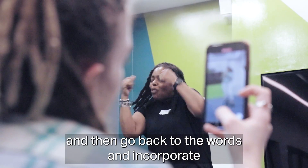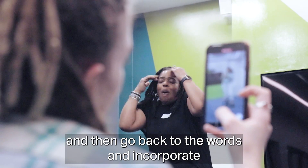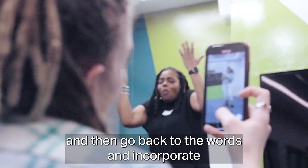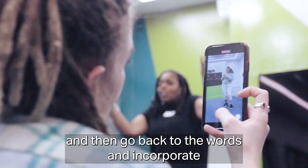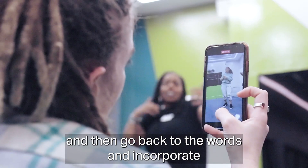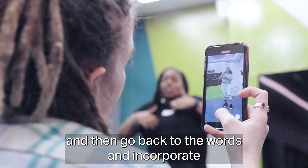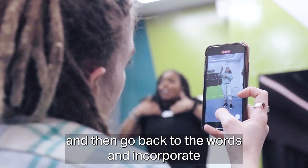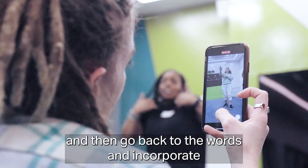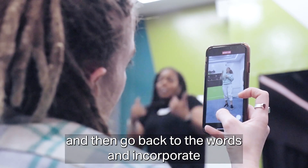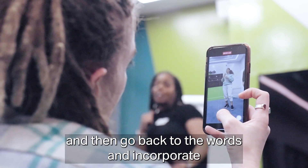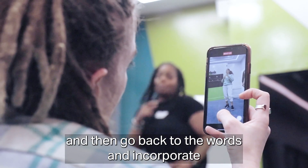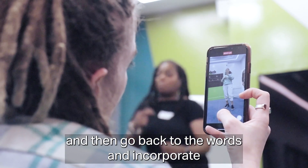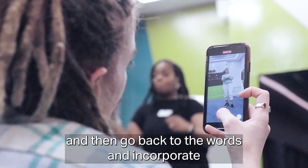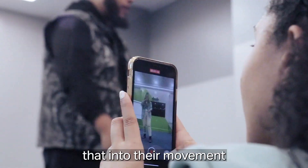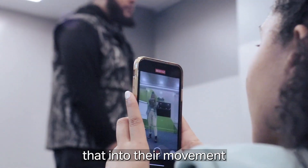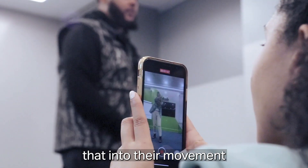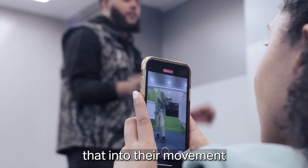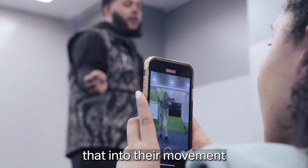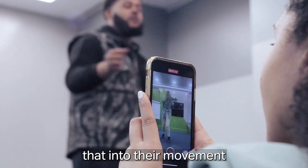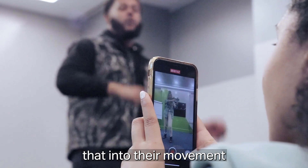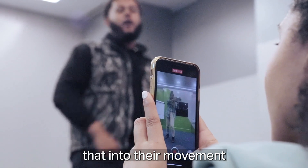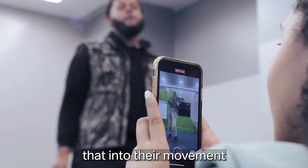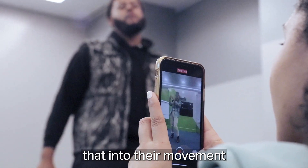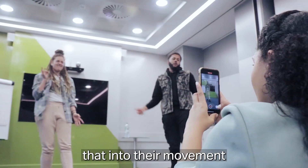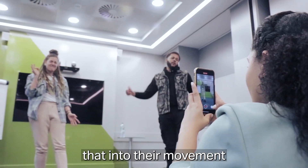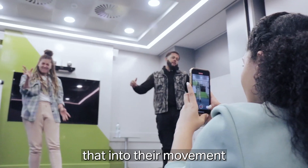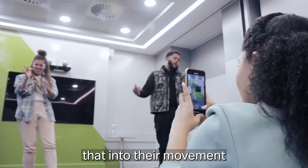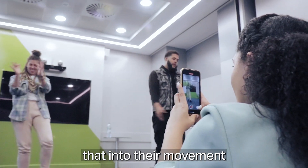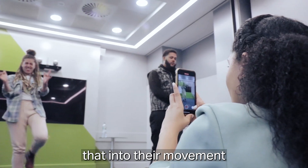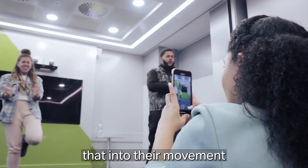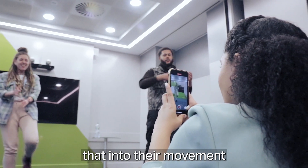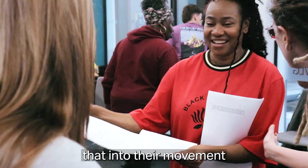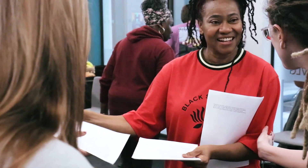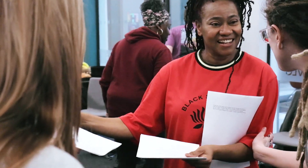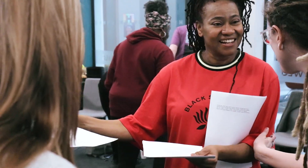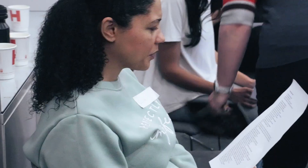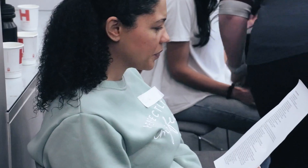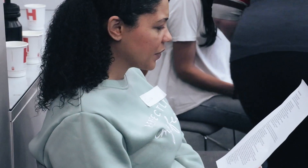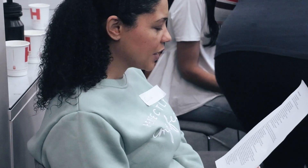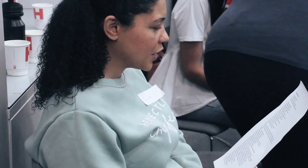then go back to the words and incorporate that into their movement.